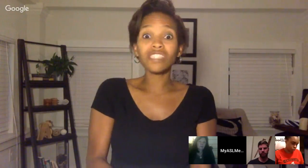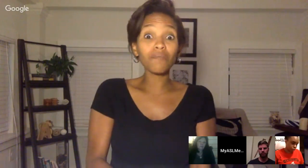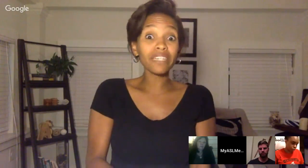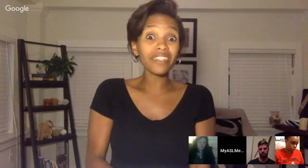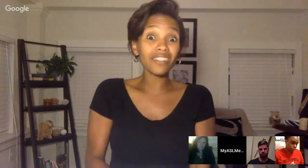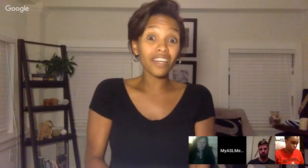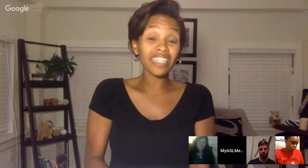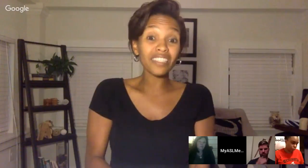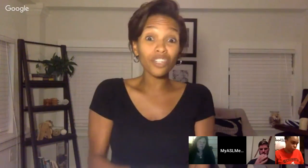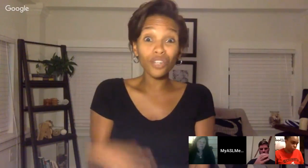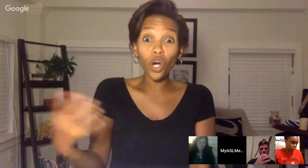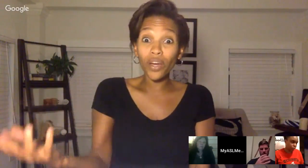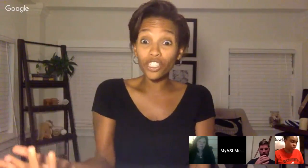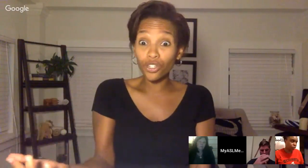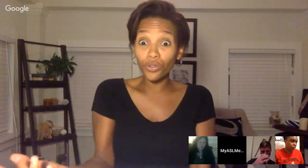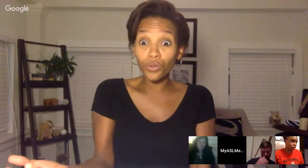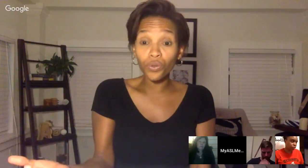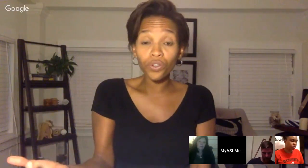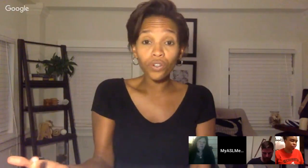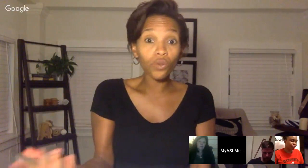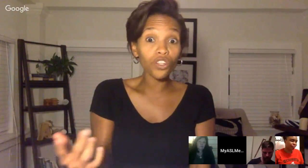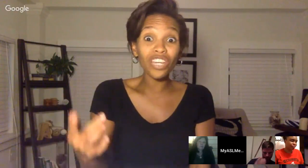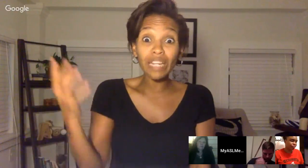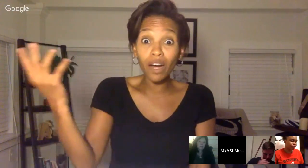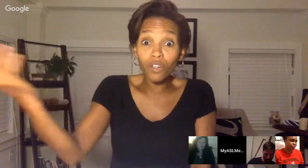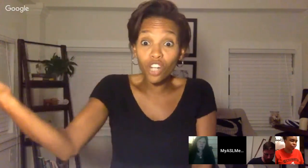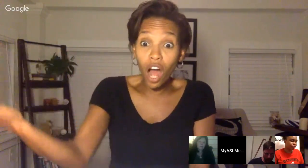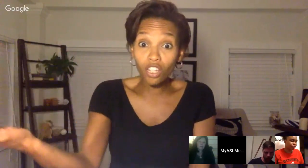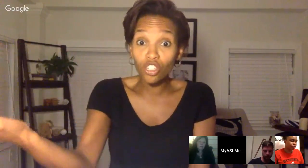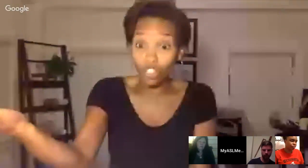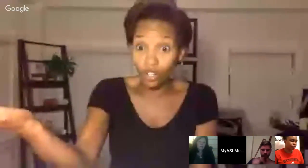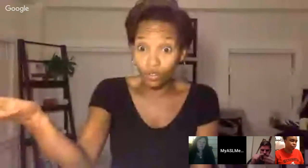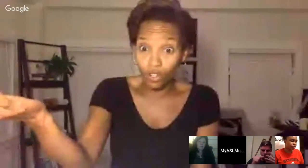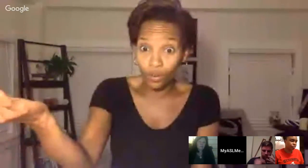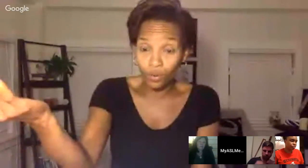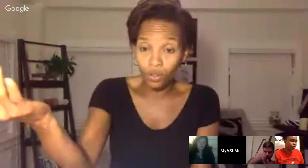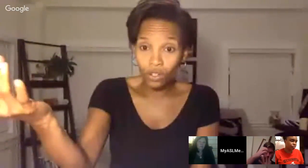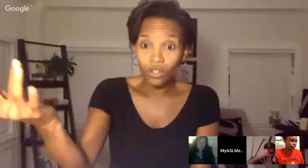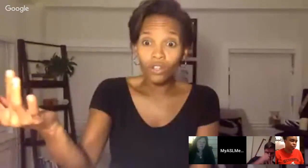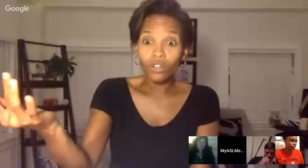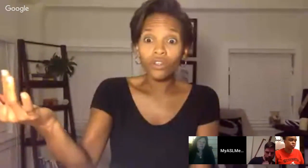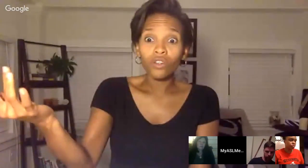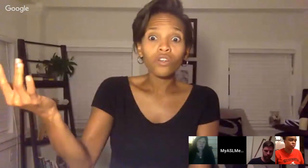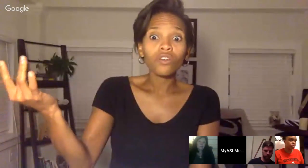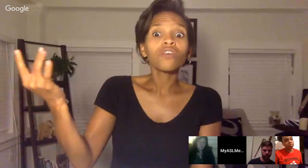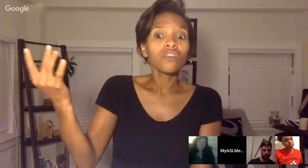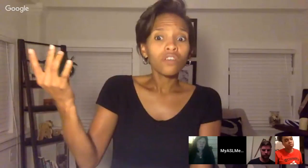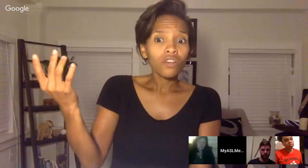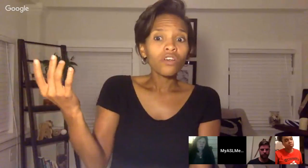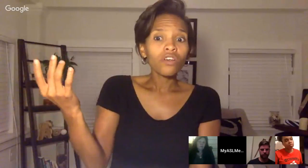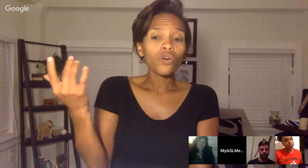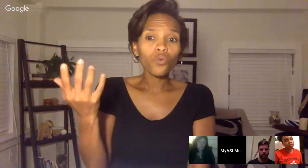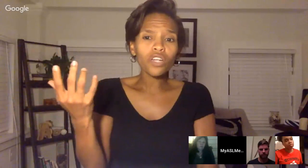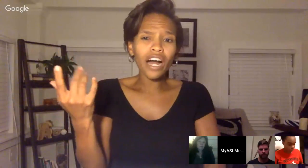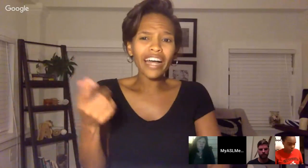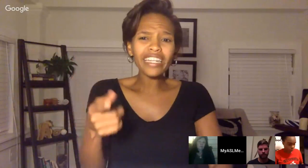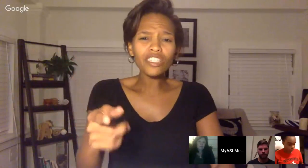you know, if somebody's considering going to, thinking about which college to go to.